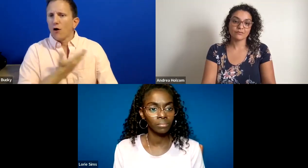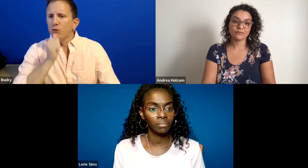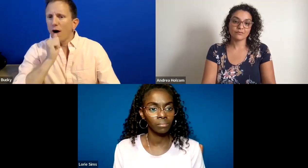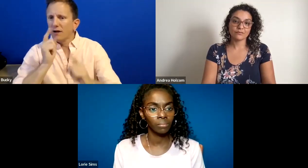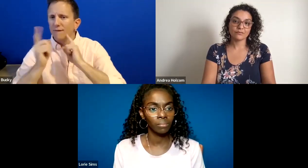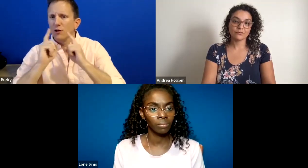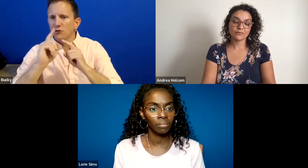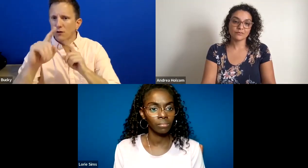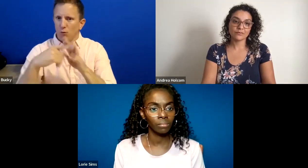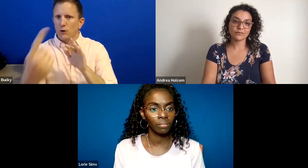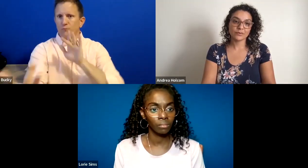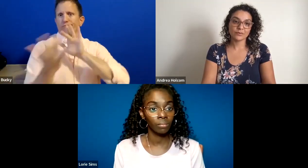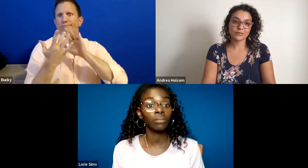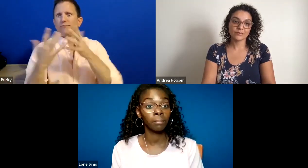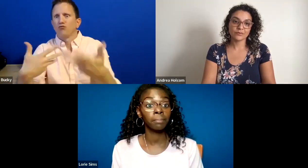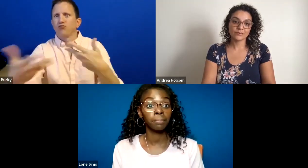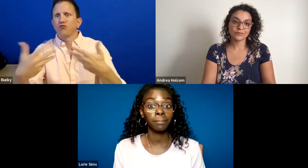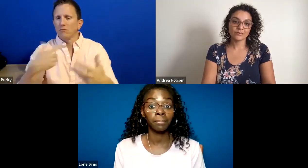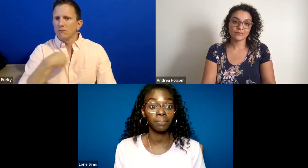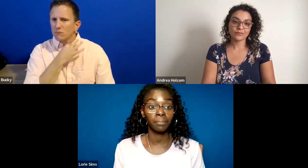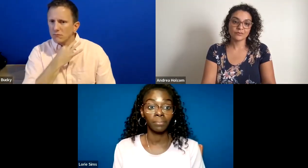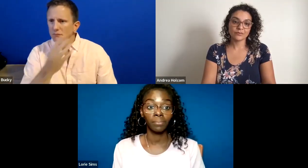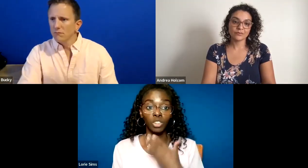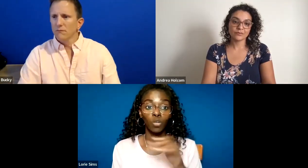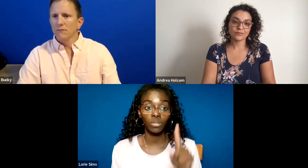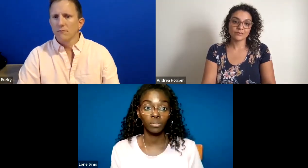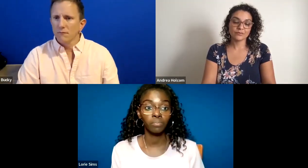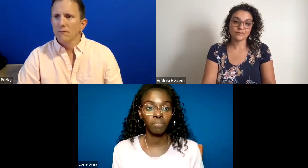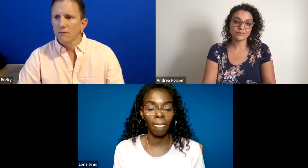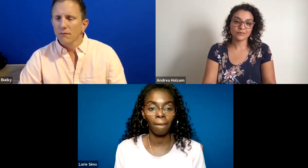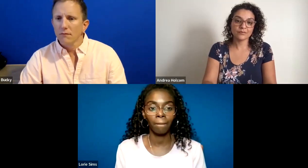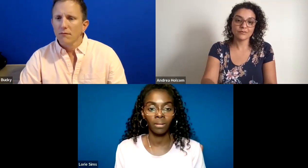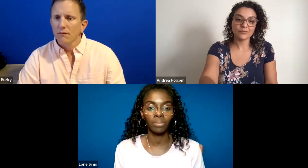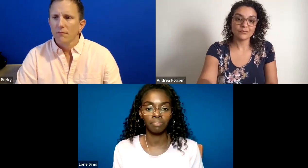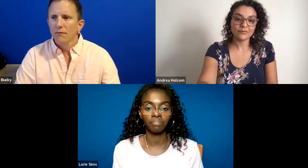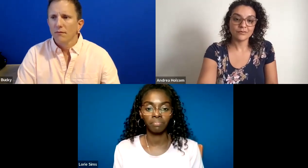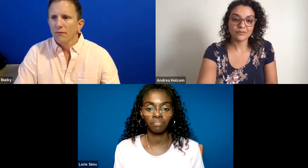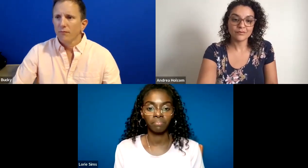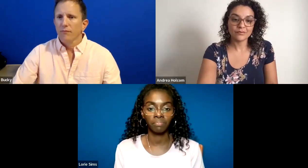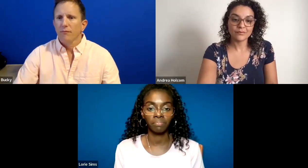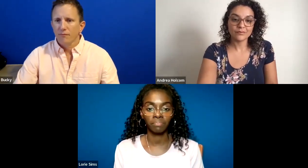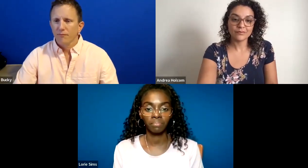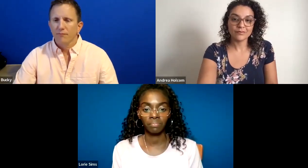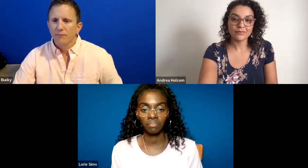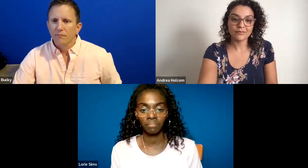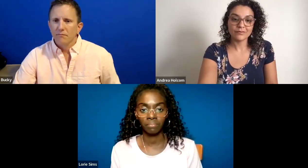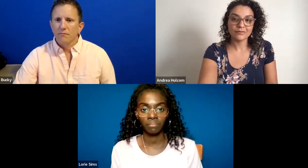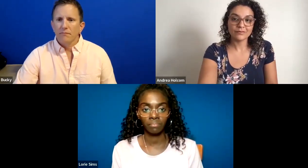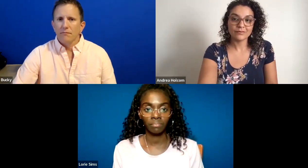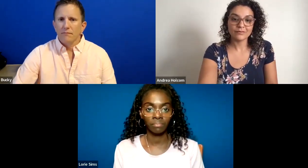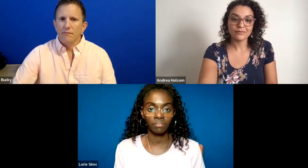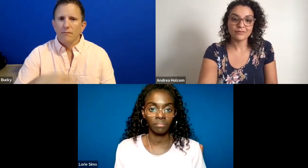So I am curious, Lorie, how did you feel about the conversation when it was private in nature previously? That's a good